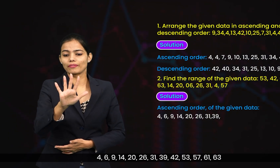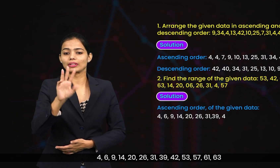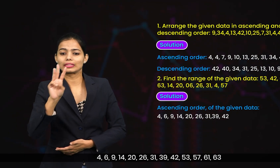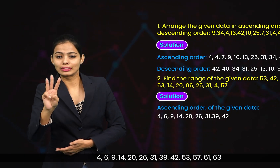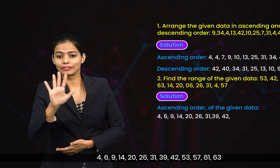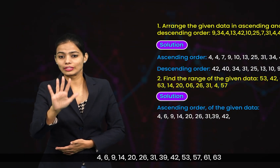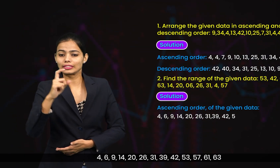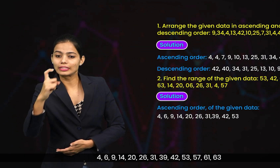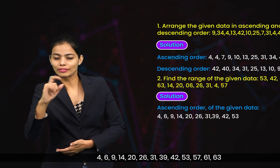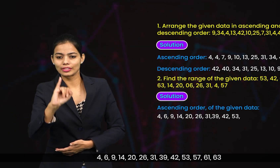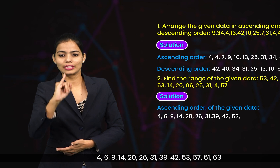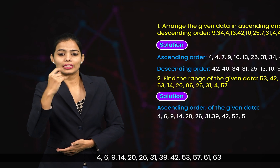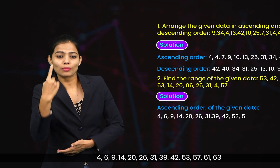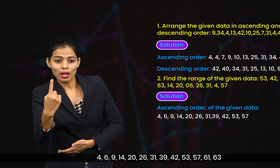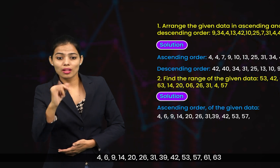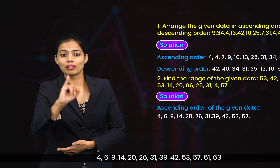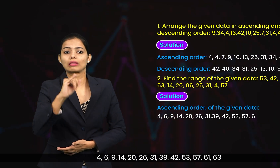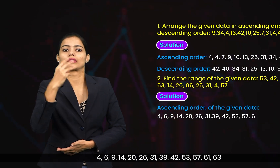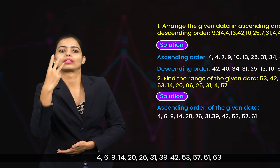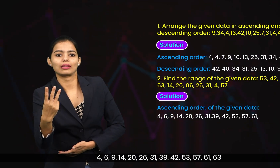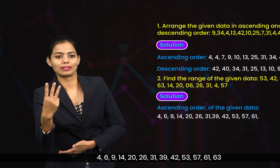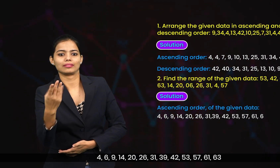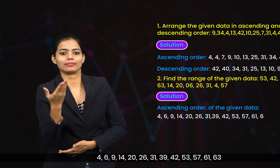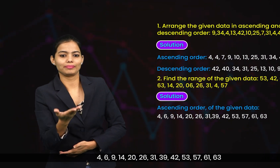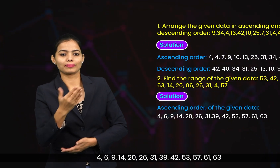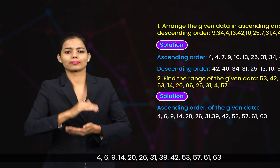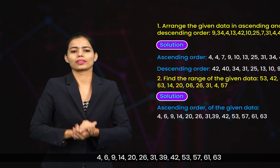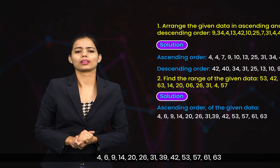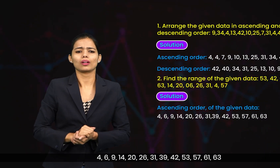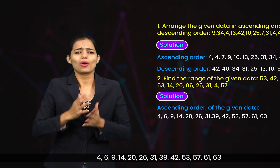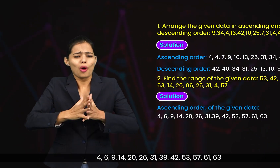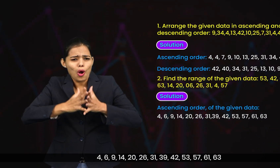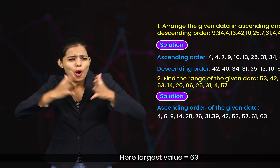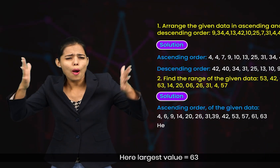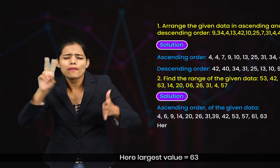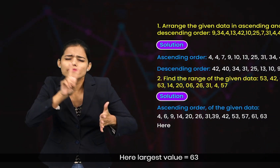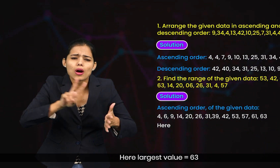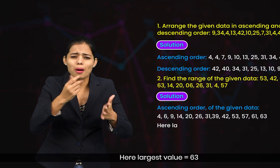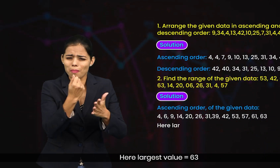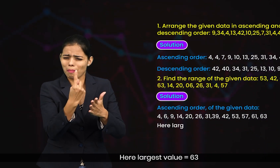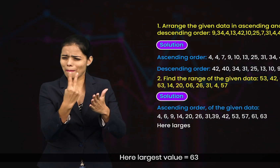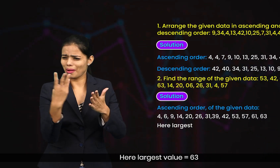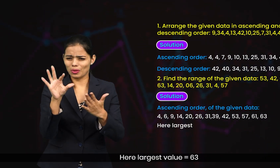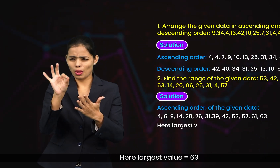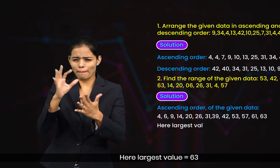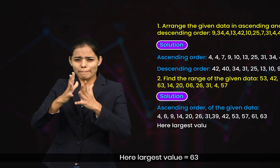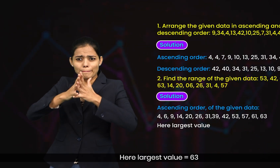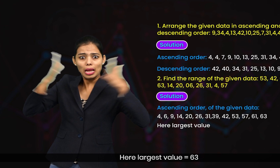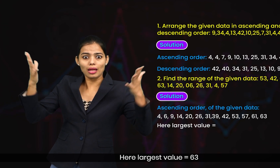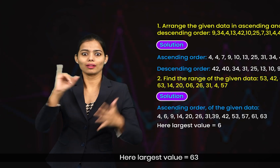42, 53, 57, 61, 63. Here, largest value is equal to 63.